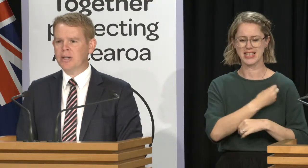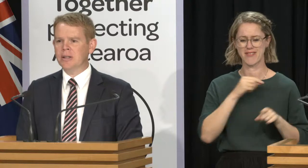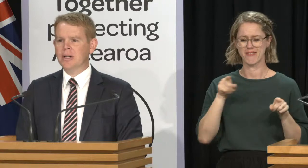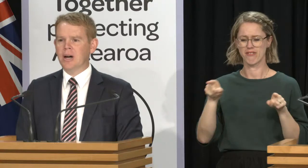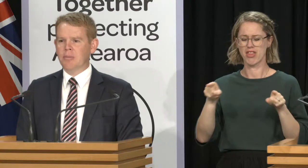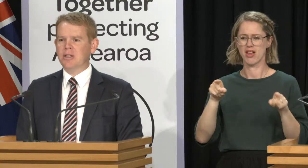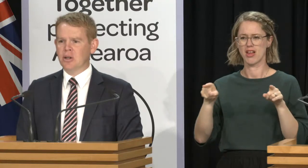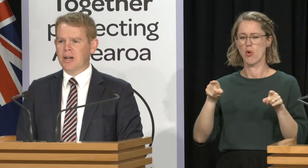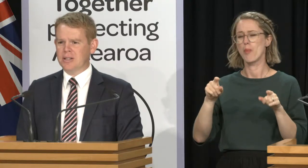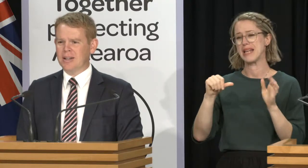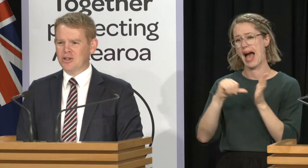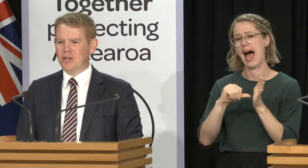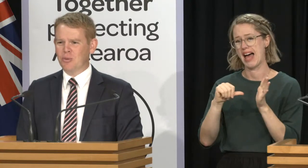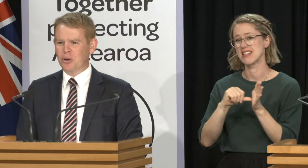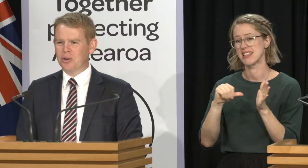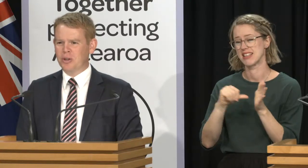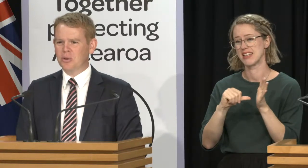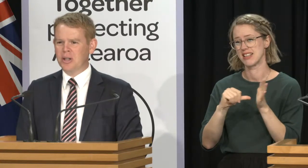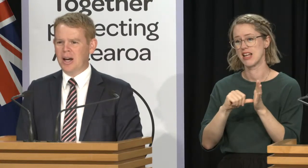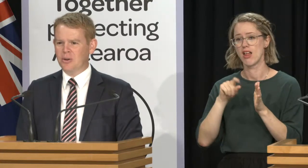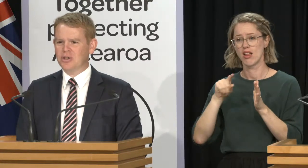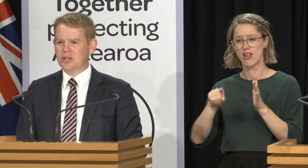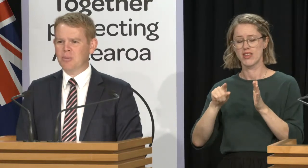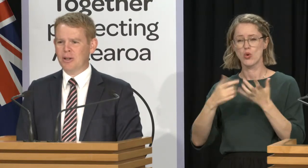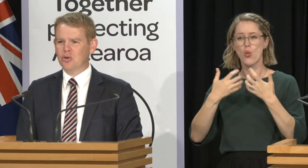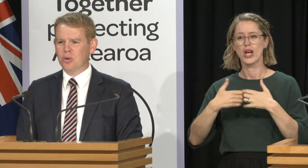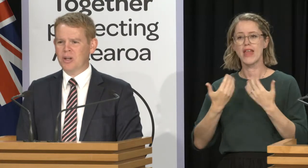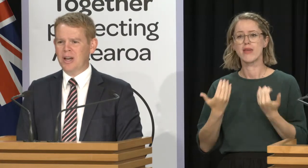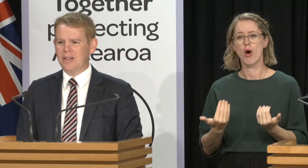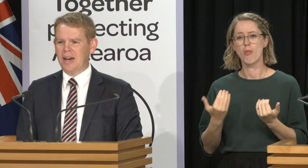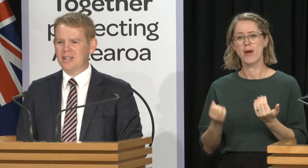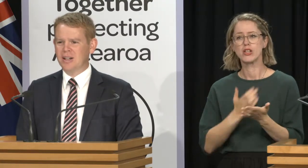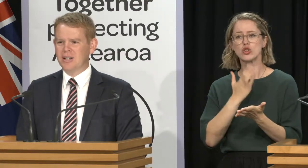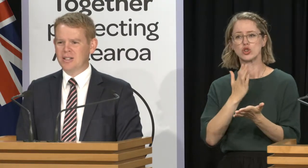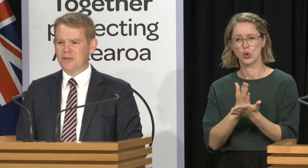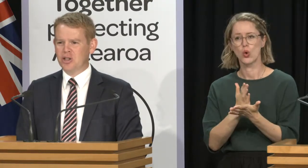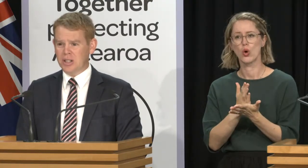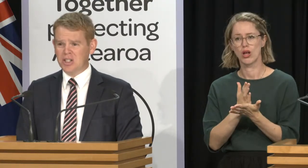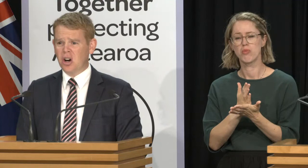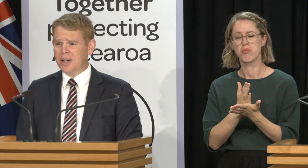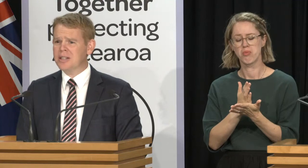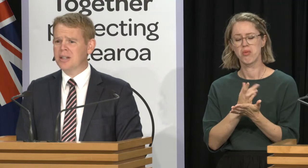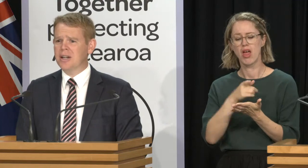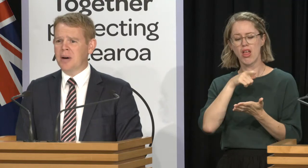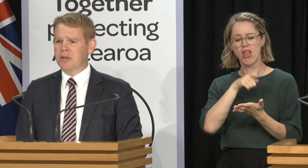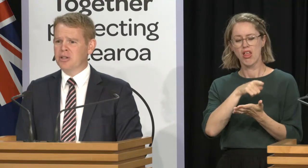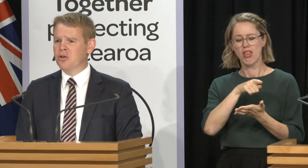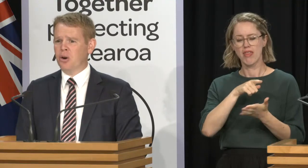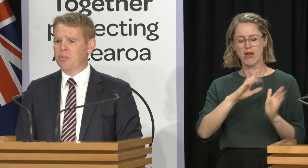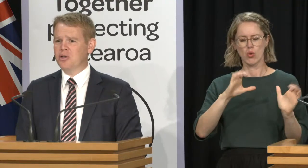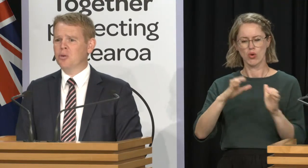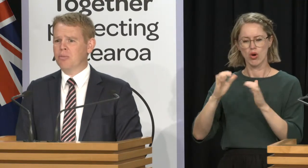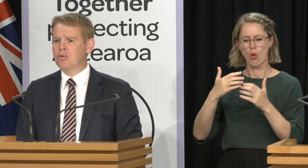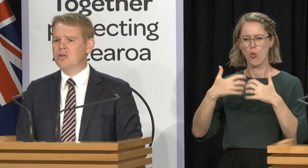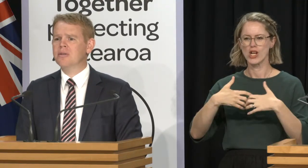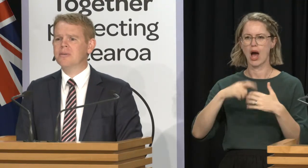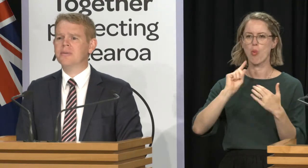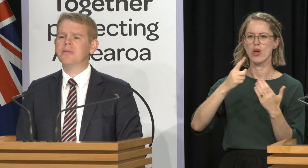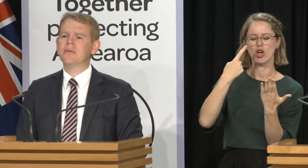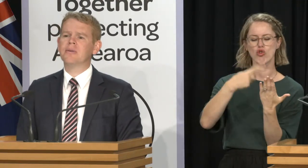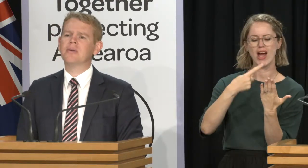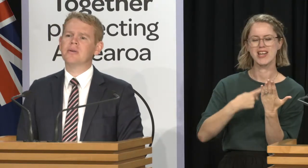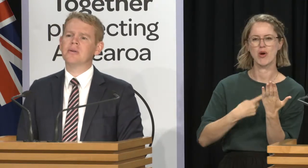high one, and so that's actually the work that we're doing now, is just to make sure that we get that sufficiently tight that it's not open to